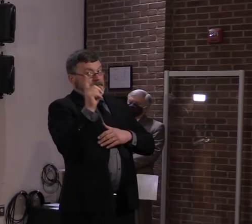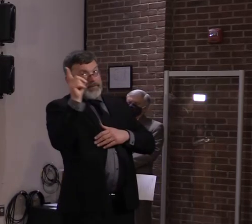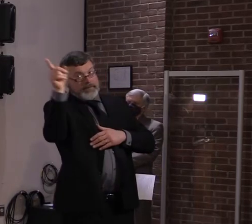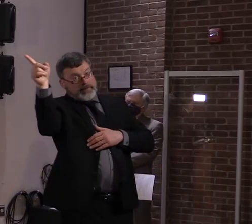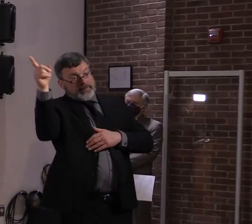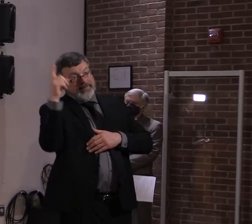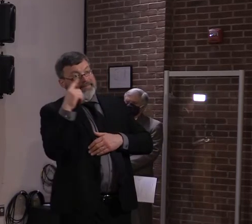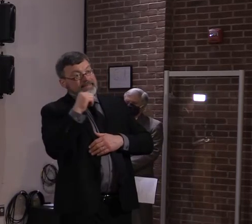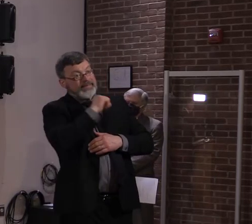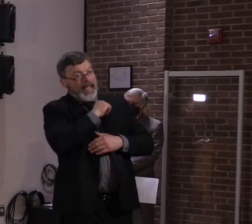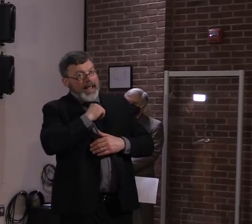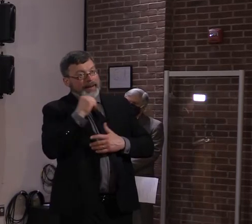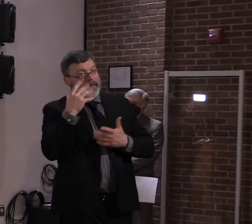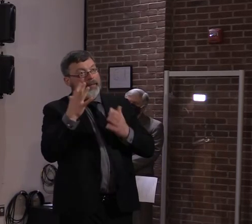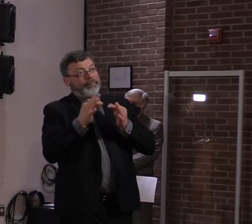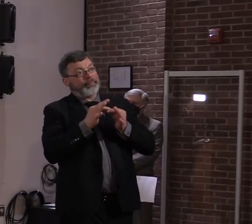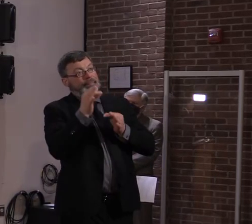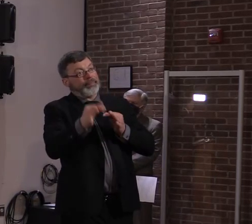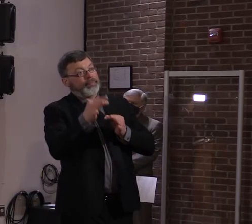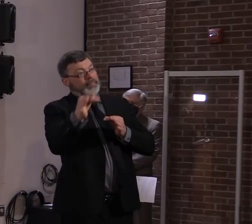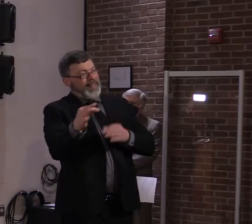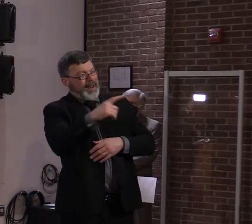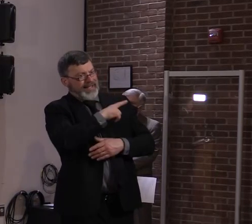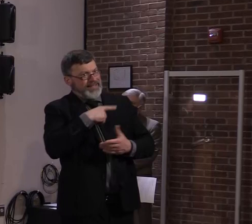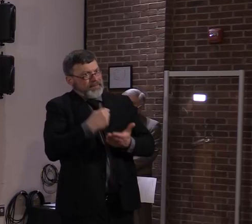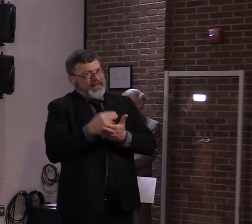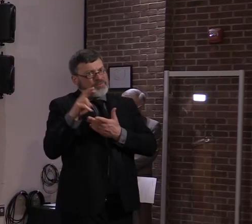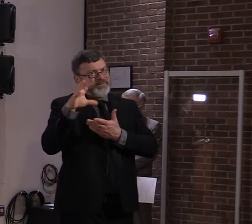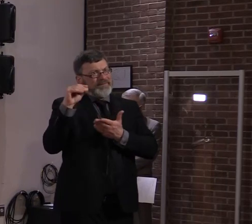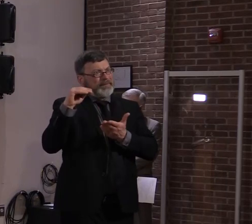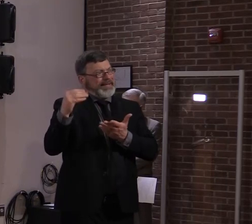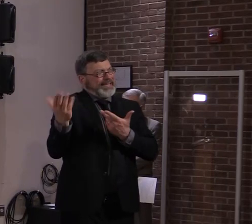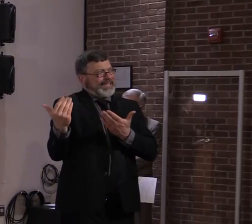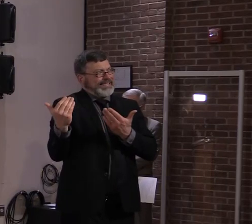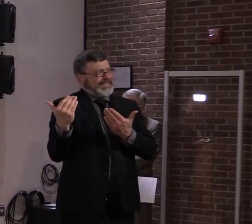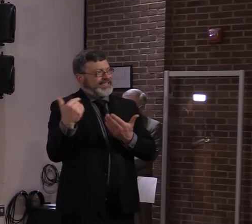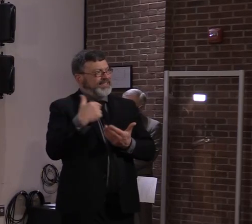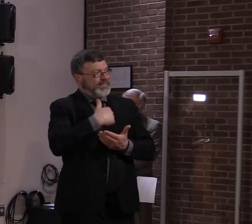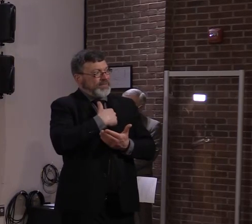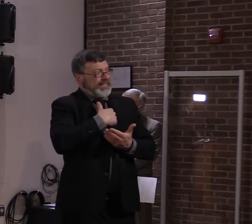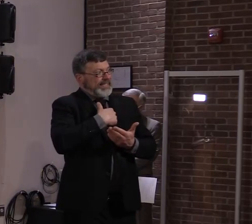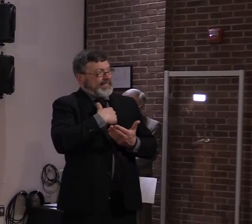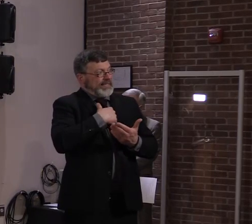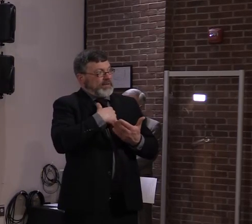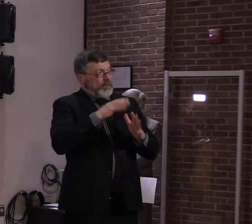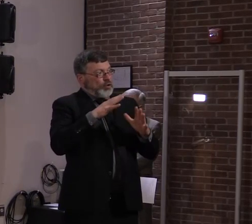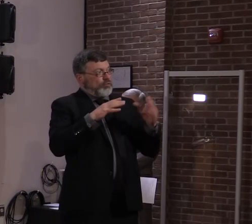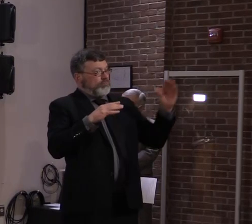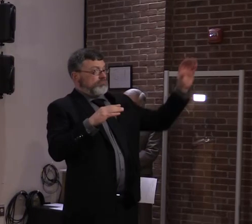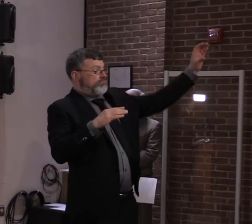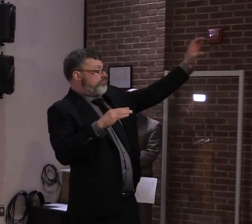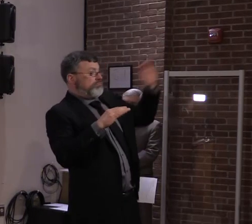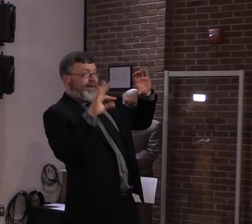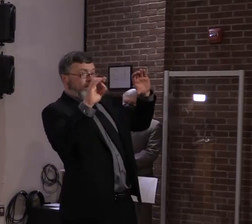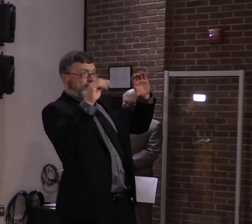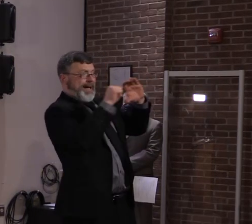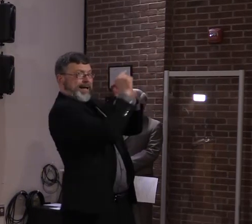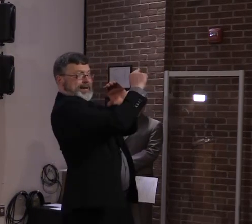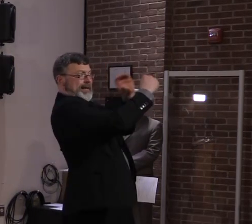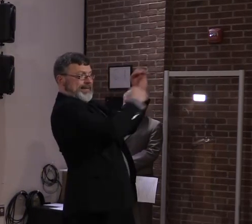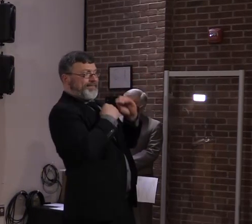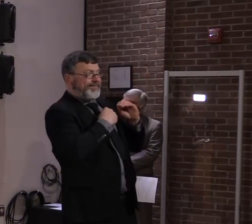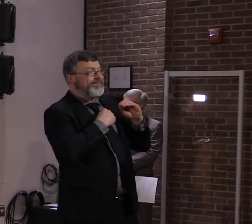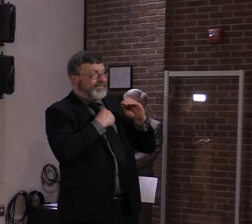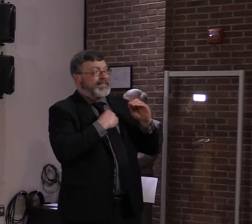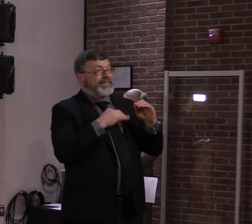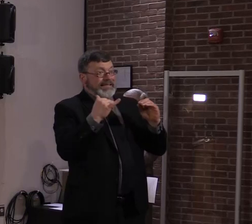FEMA dollars, emergency dollars, over $70 million for temporary housing for the homeless through the